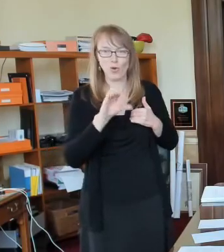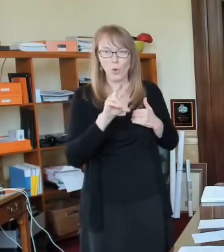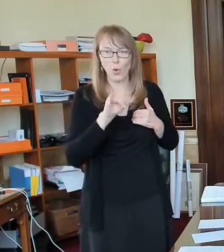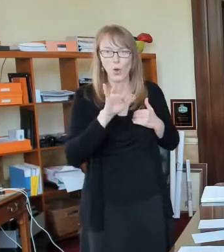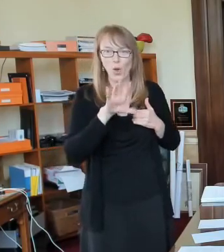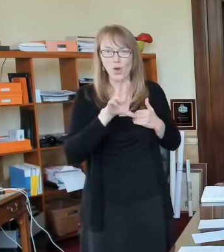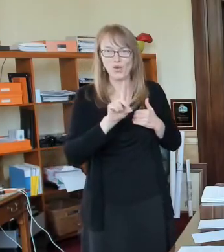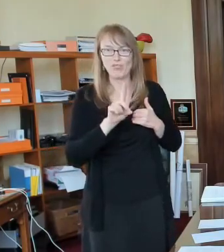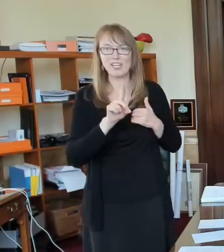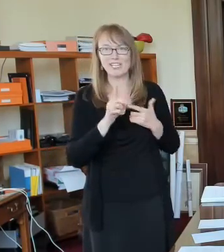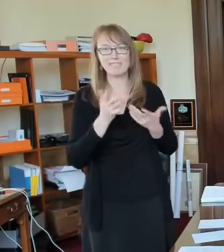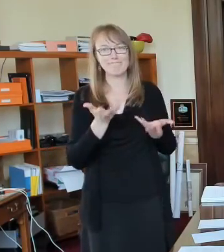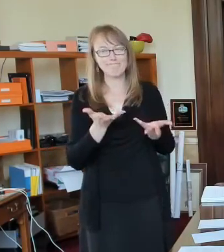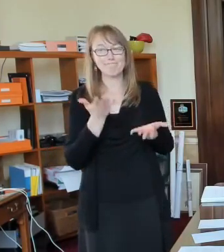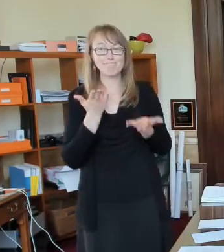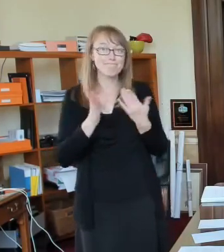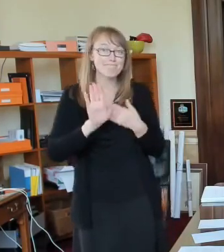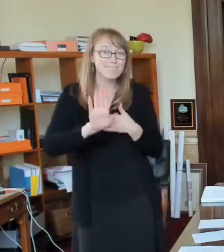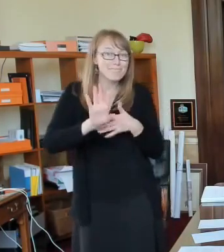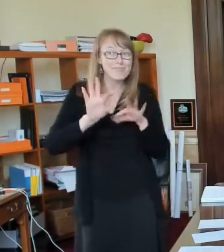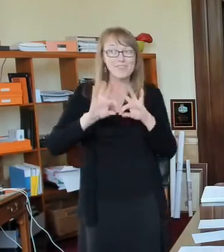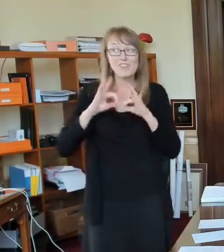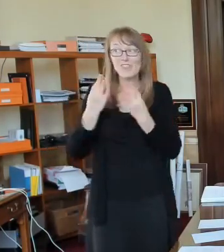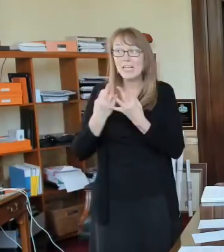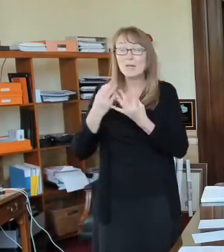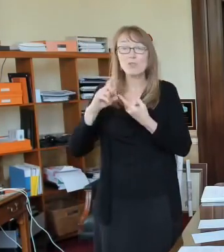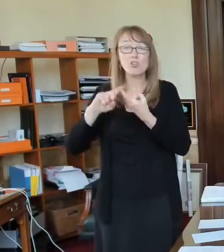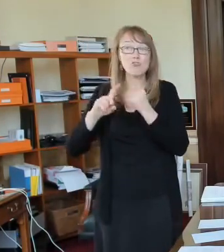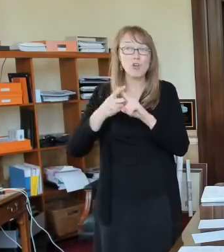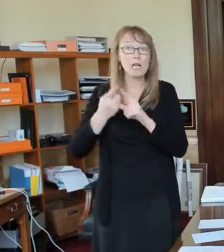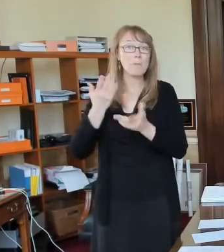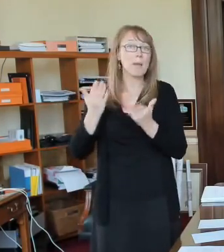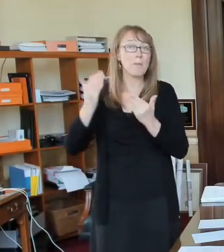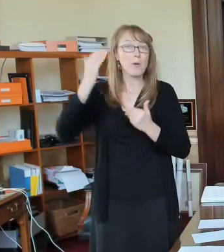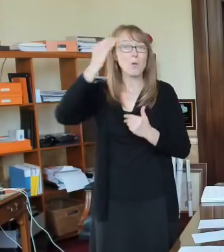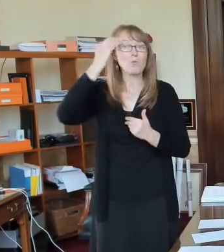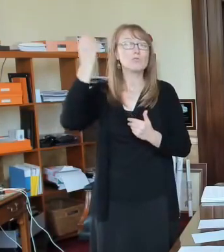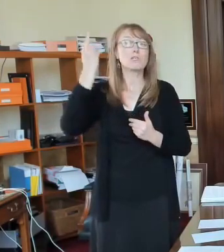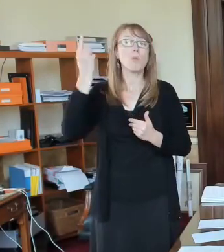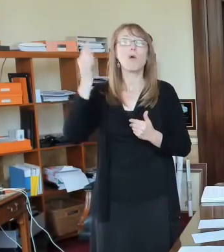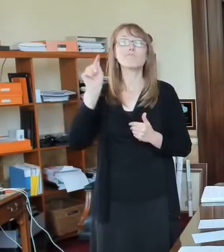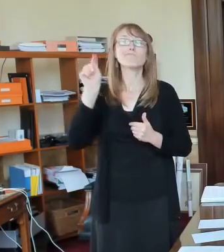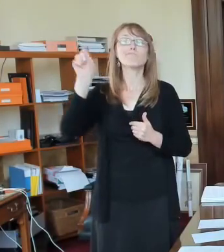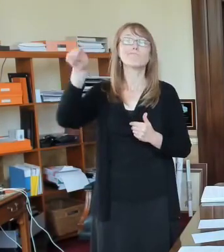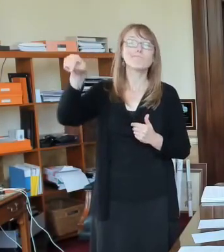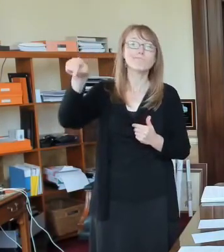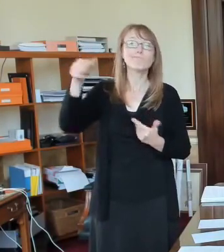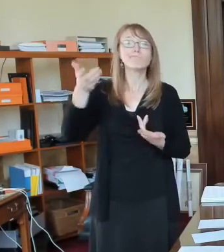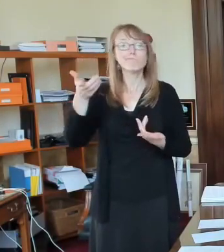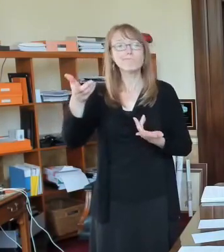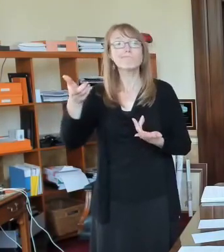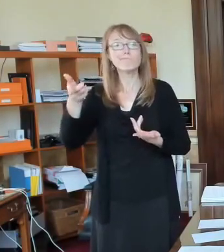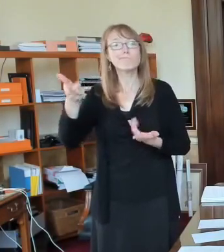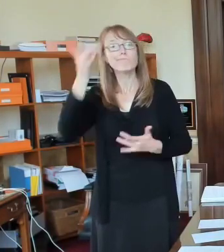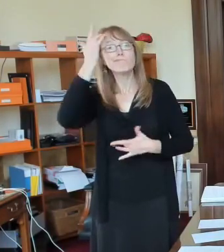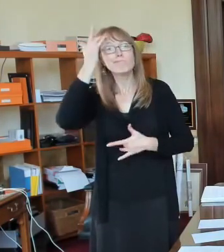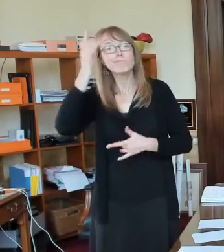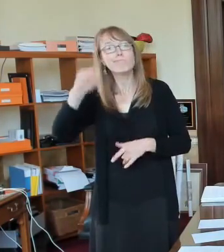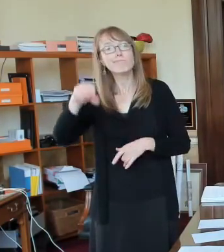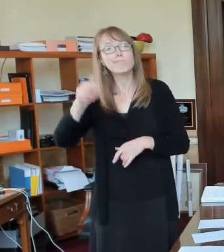So this is really important in schools also, because we're not expecting that schools will